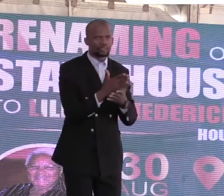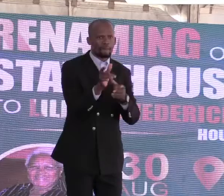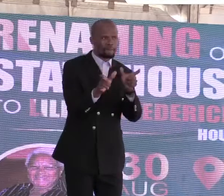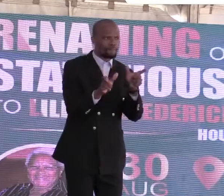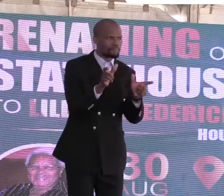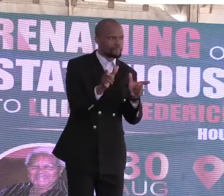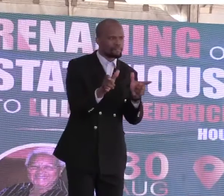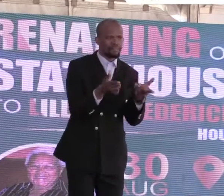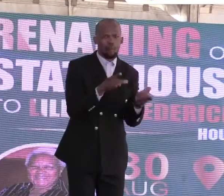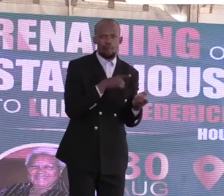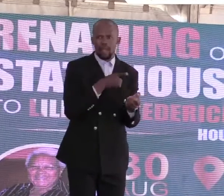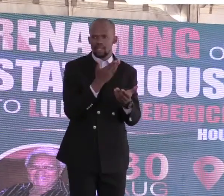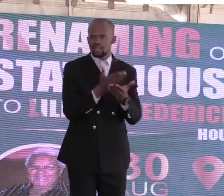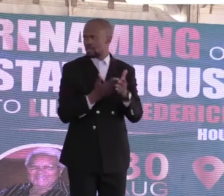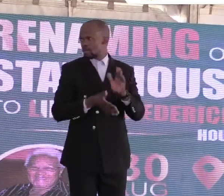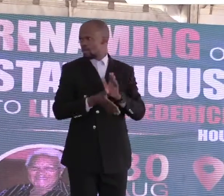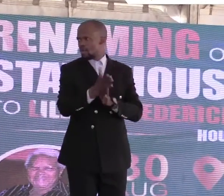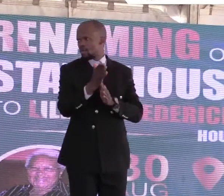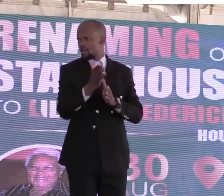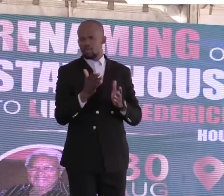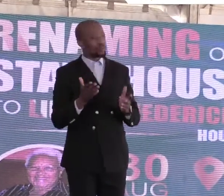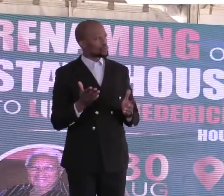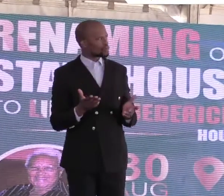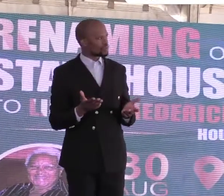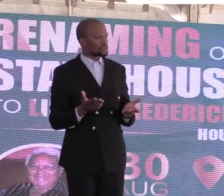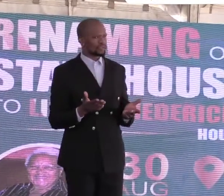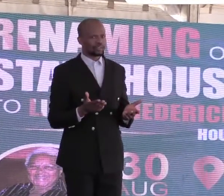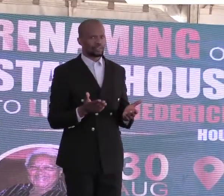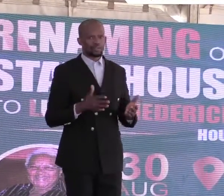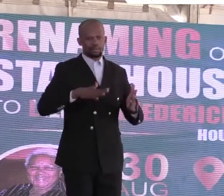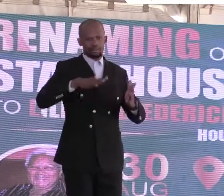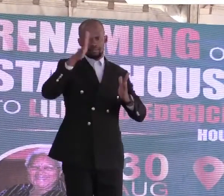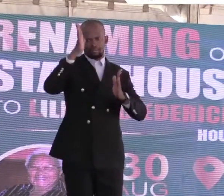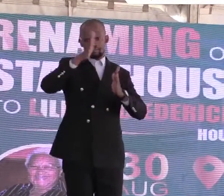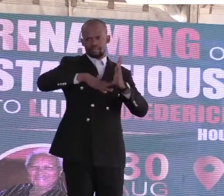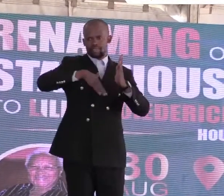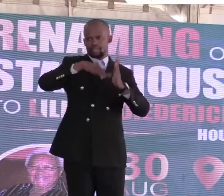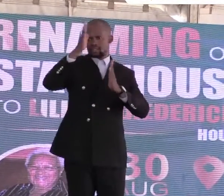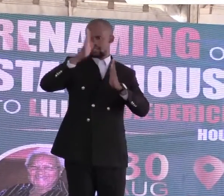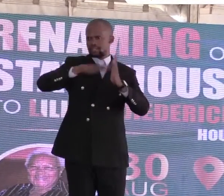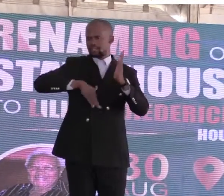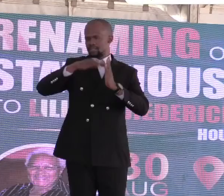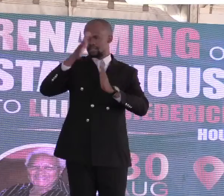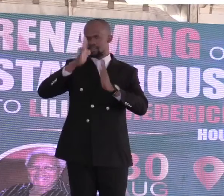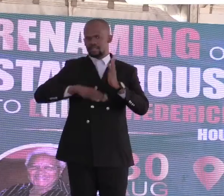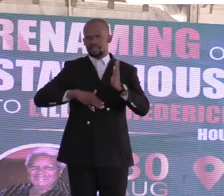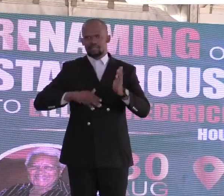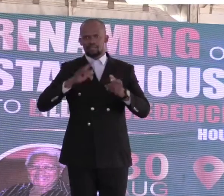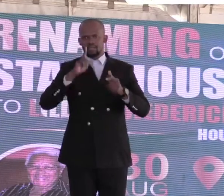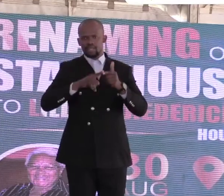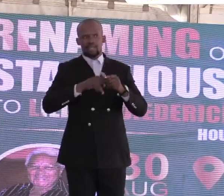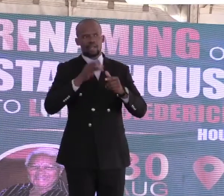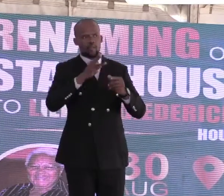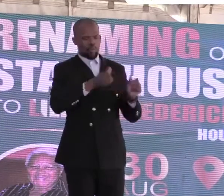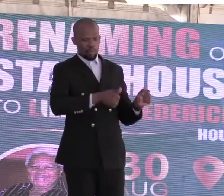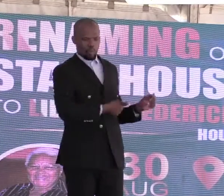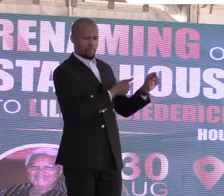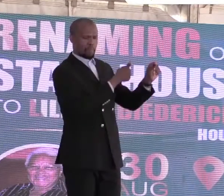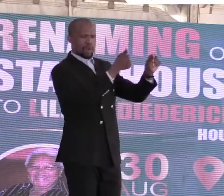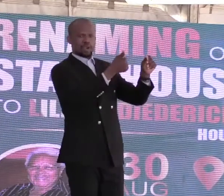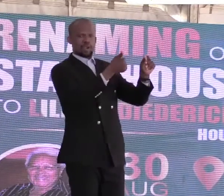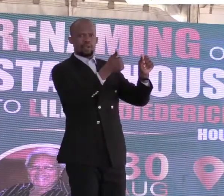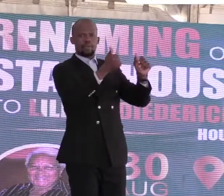so that we can go to the painting, and after the painting we will then come back to the building.